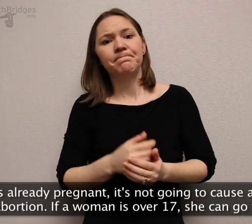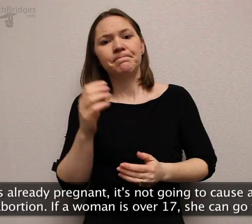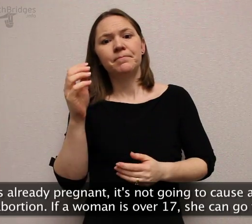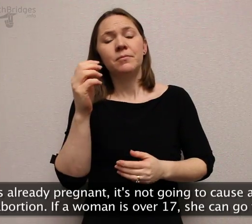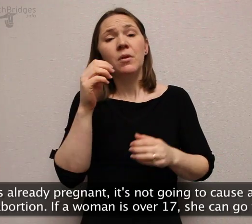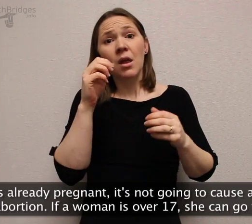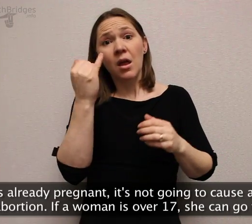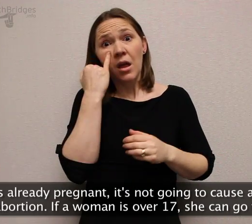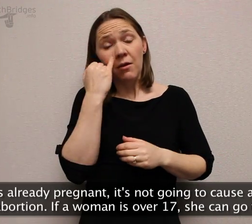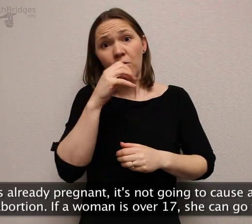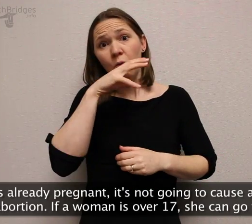abortion.